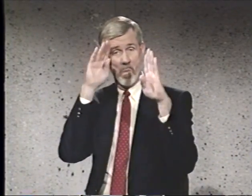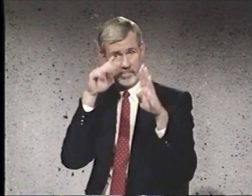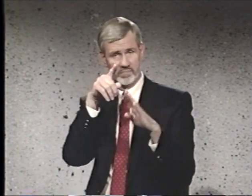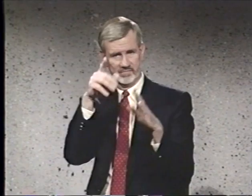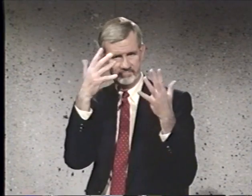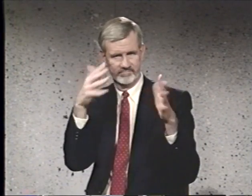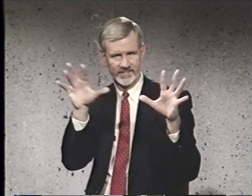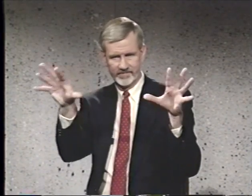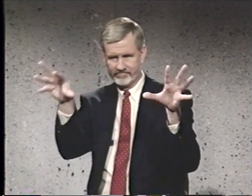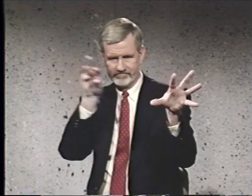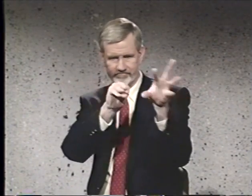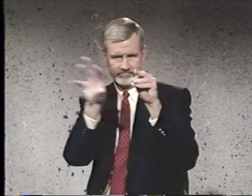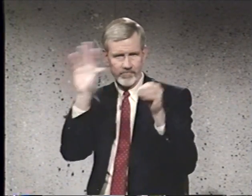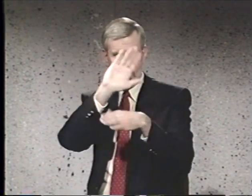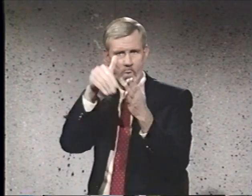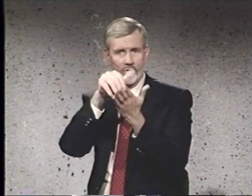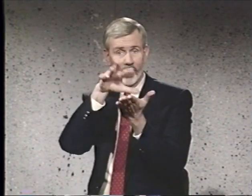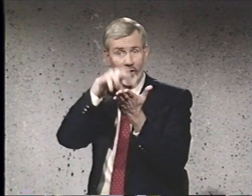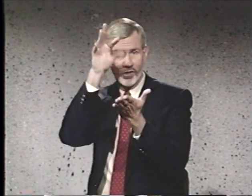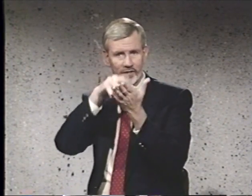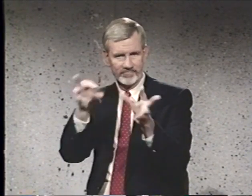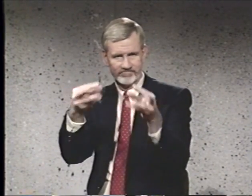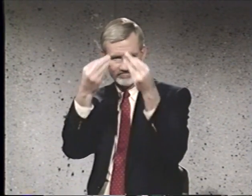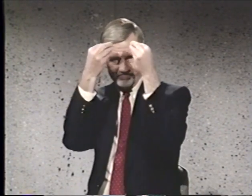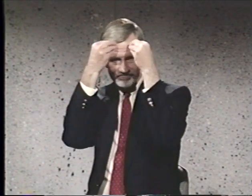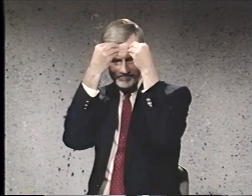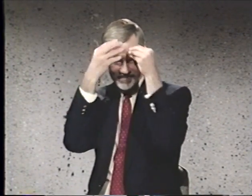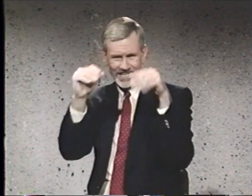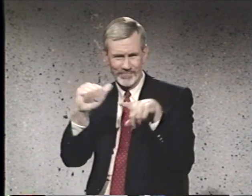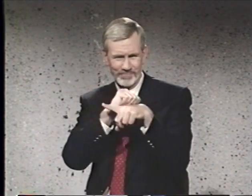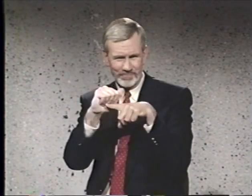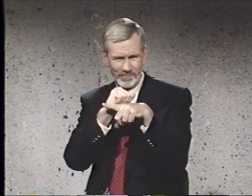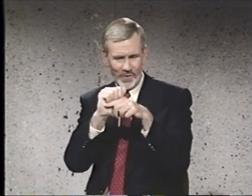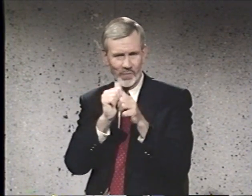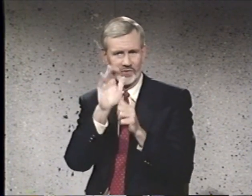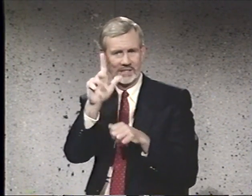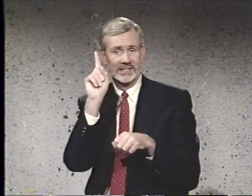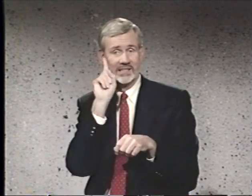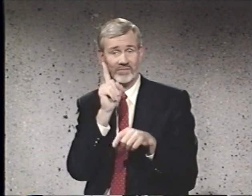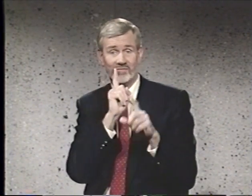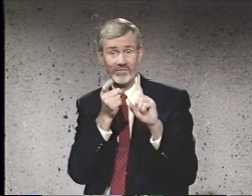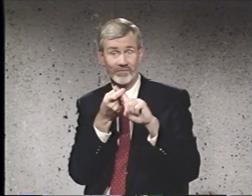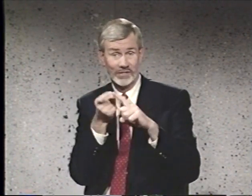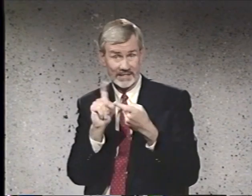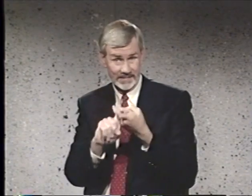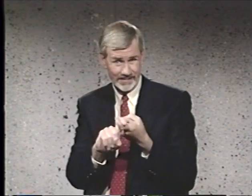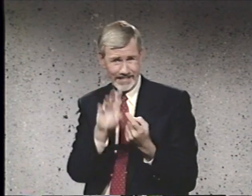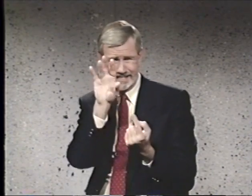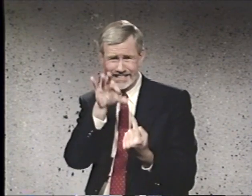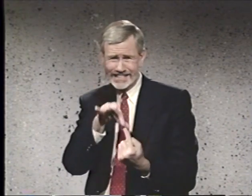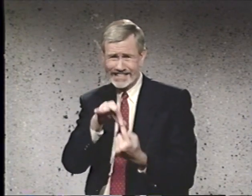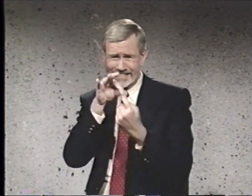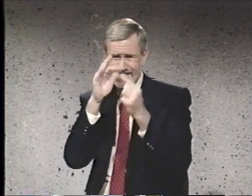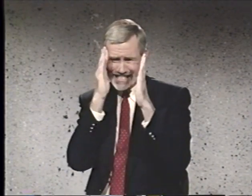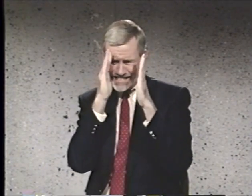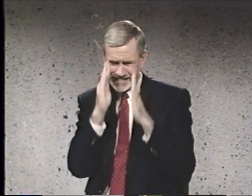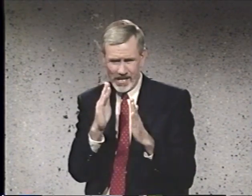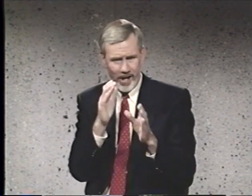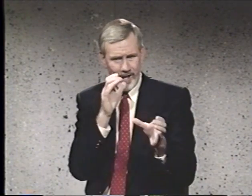We hope you are putting together all of your learning and practicing with your deaf friends. Pay special